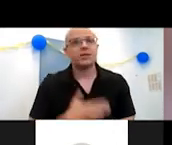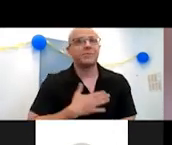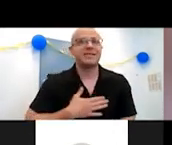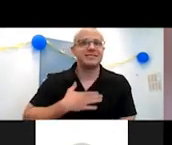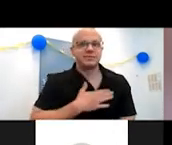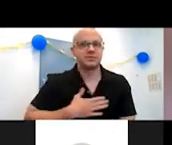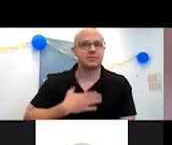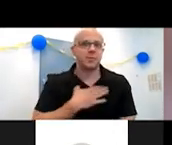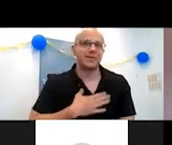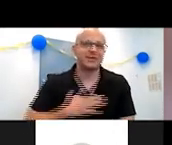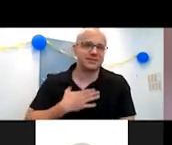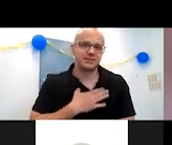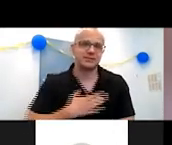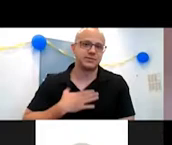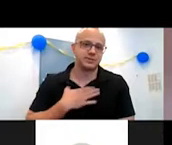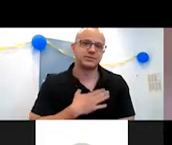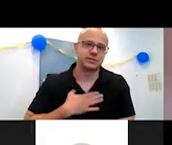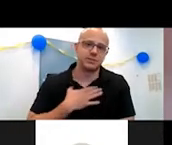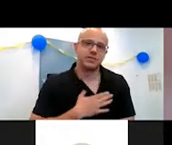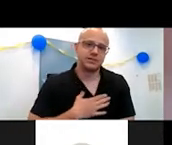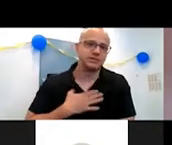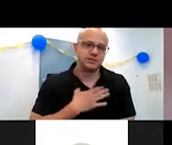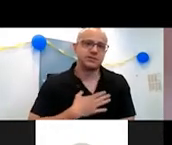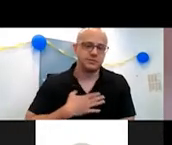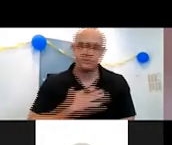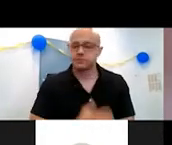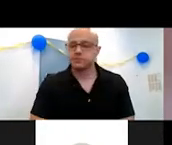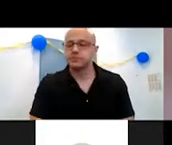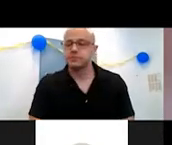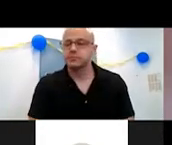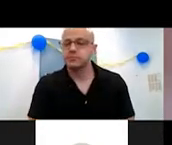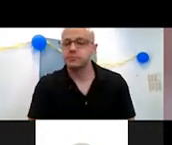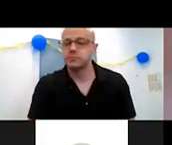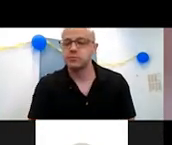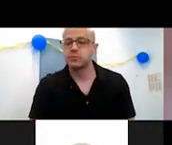you. And this is a sign for please.